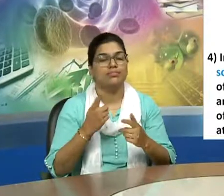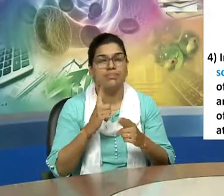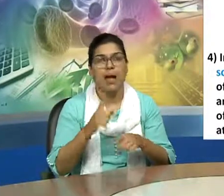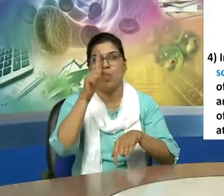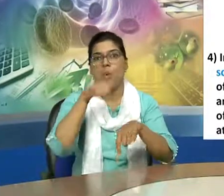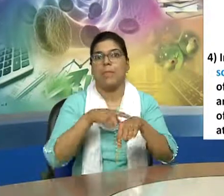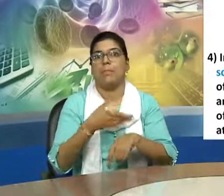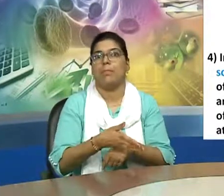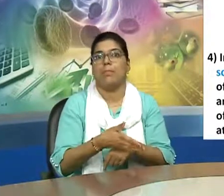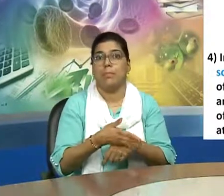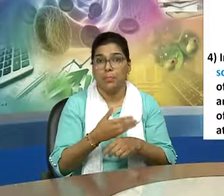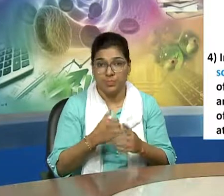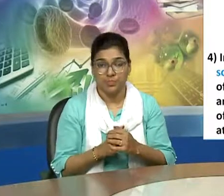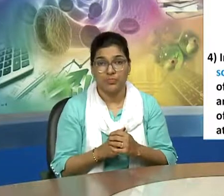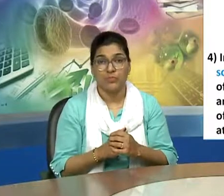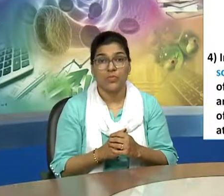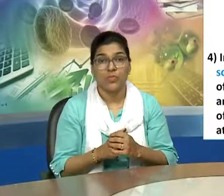global warming.